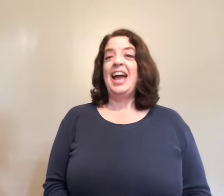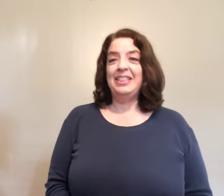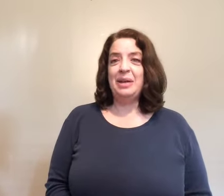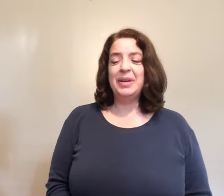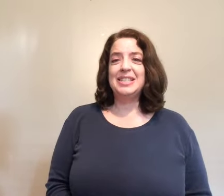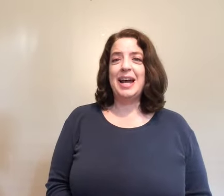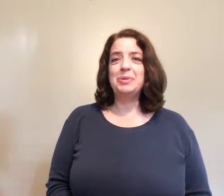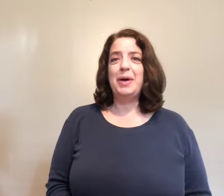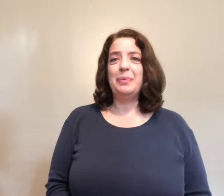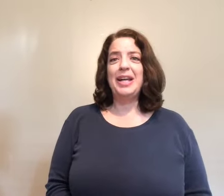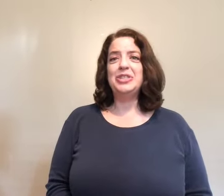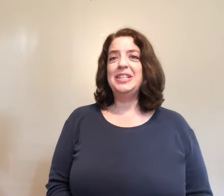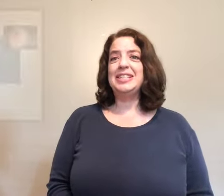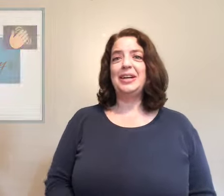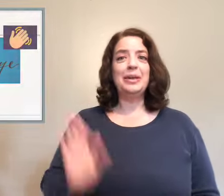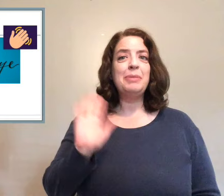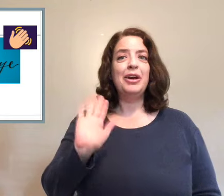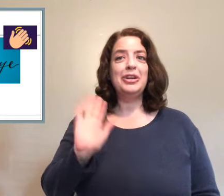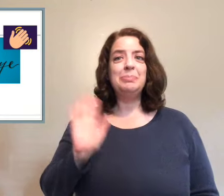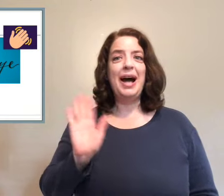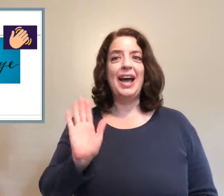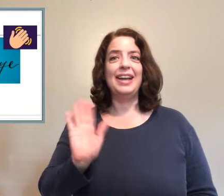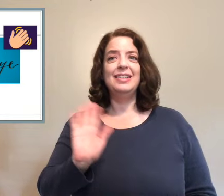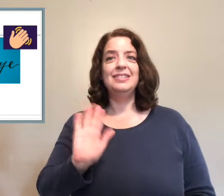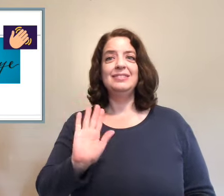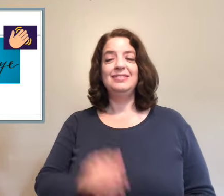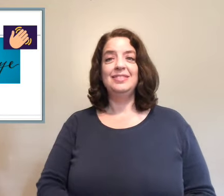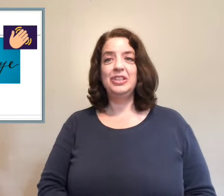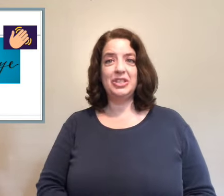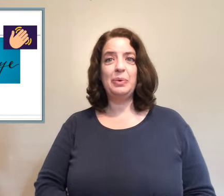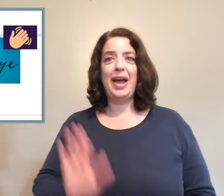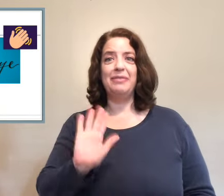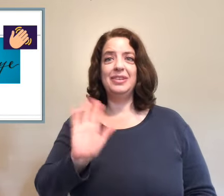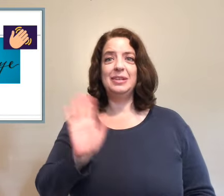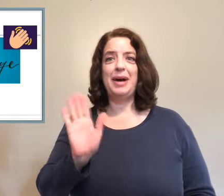And then when it's time to part ways, you need to tell them goodbye. You're just going to wave goodbye.